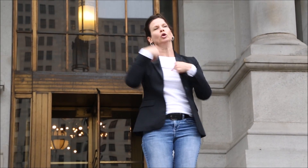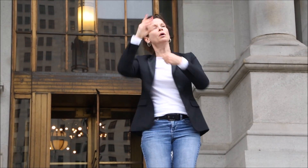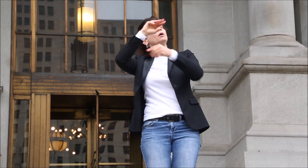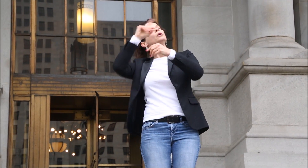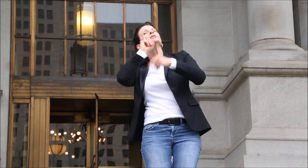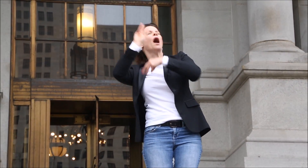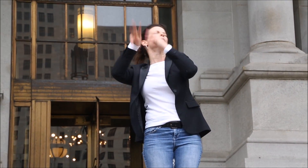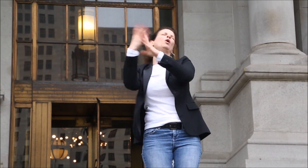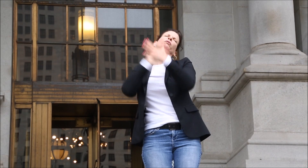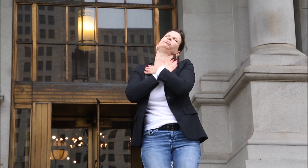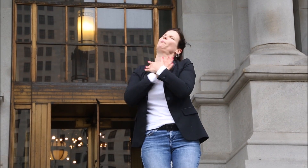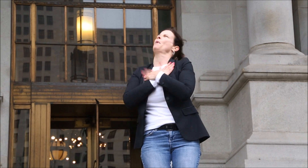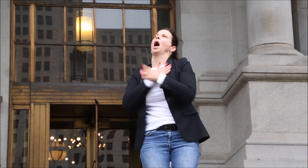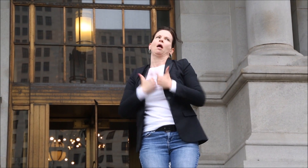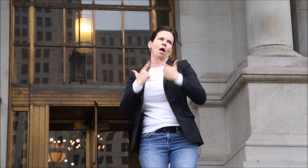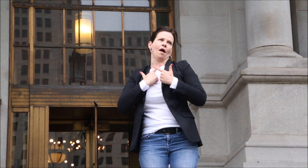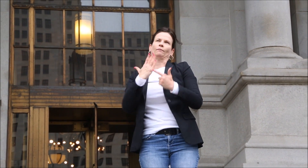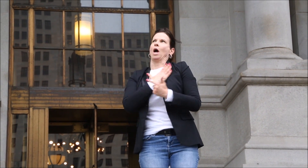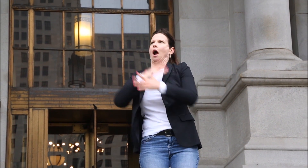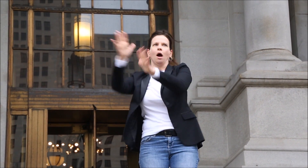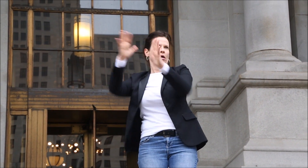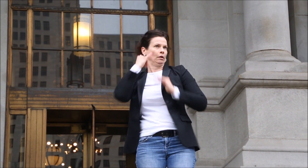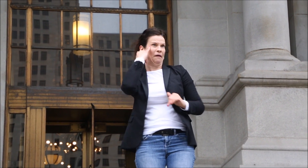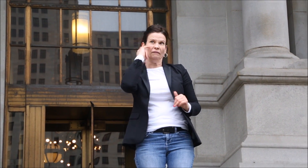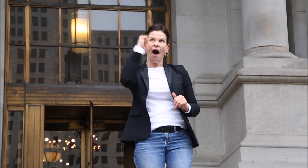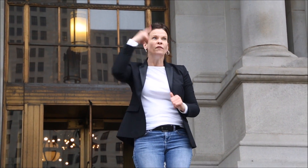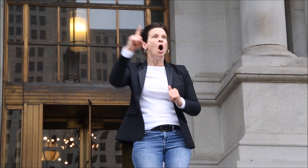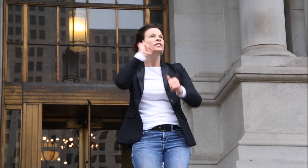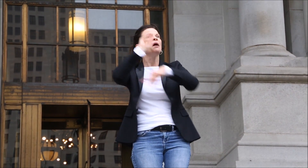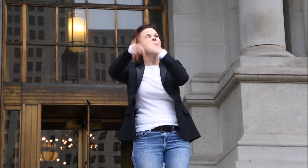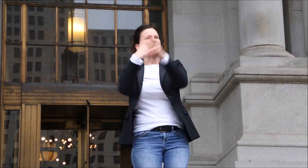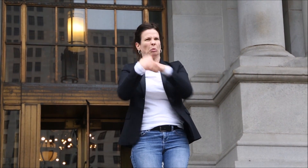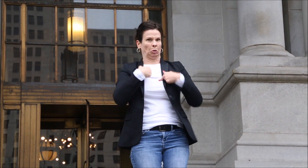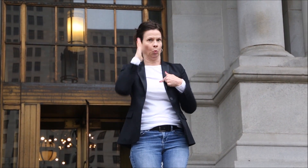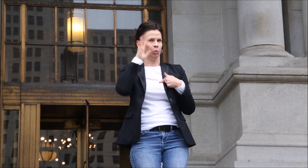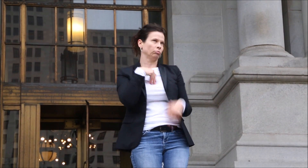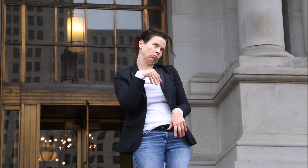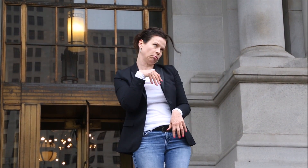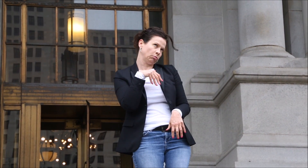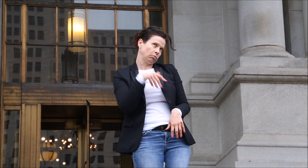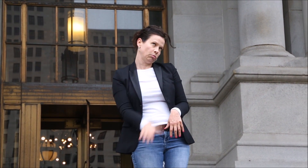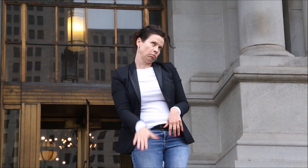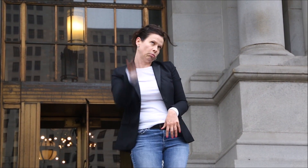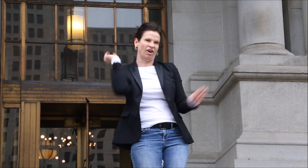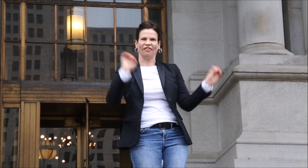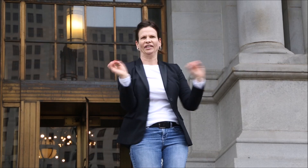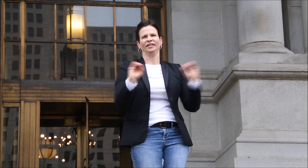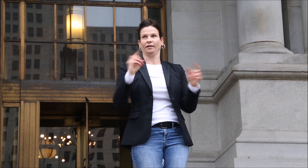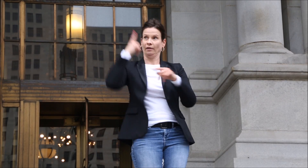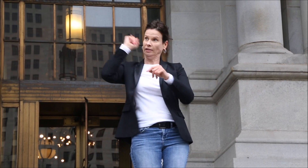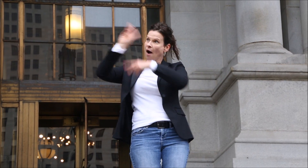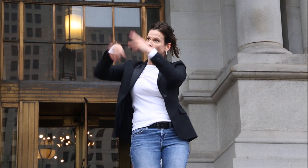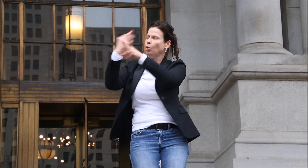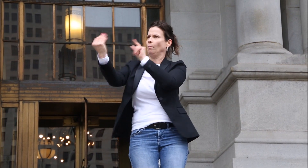It's grassroots has taken over from the bottom up. Everyone's coming here to show your spirit to the state, to the senators,